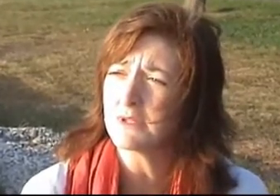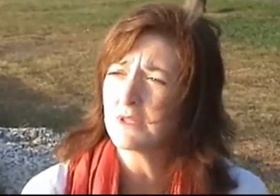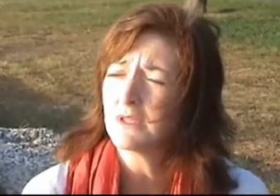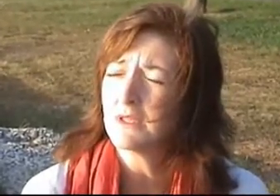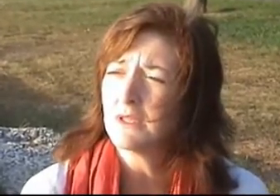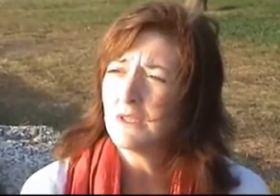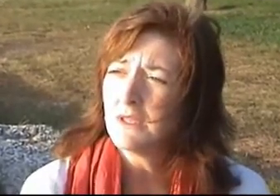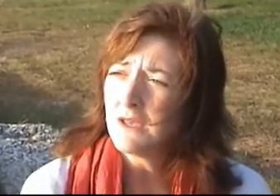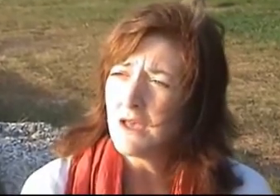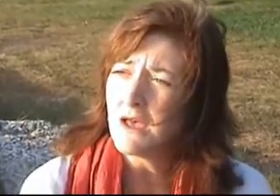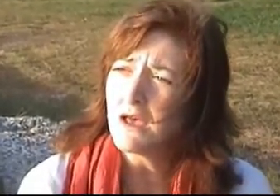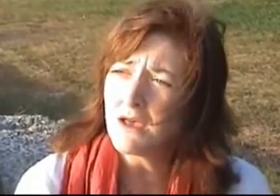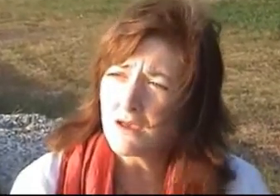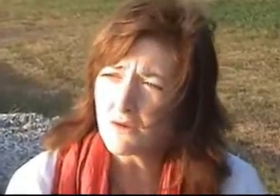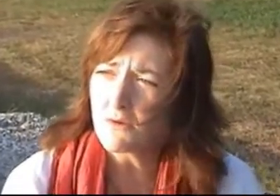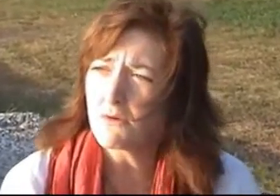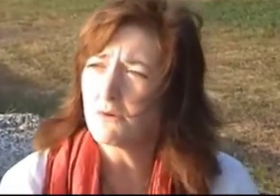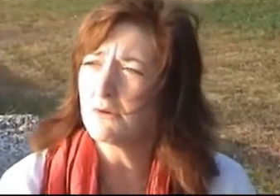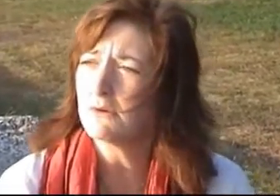Adam